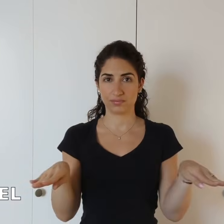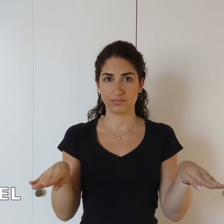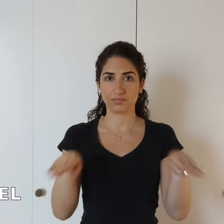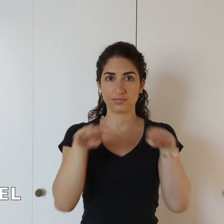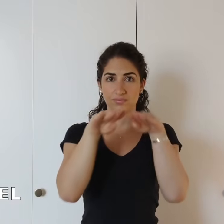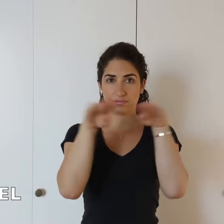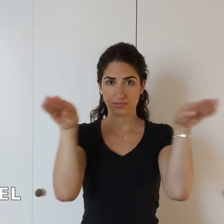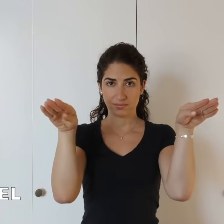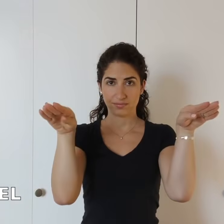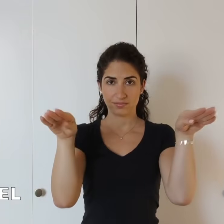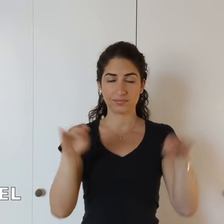Level.